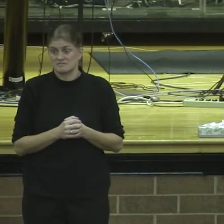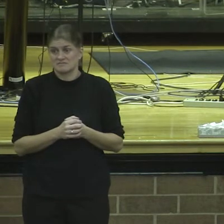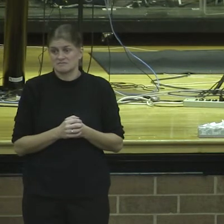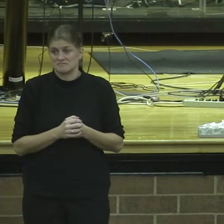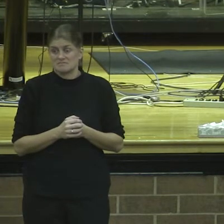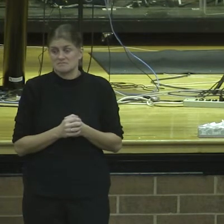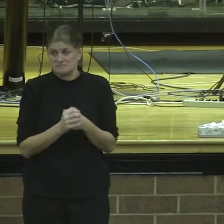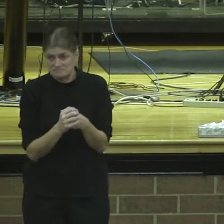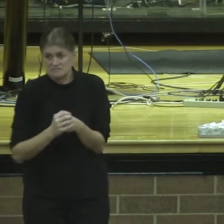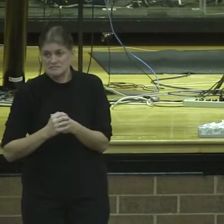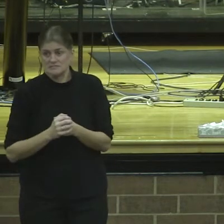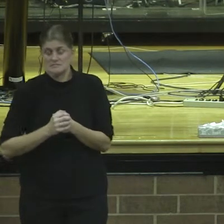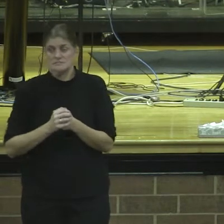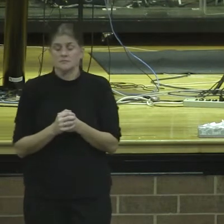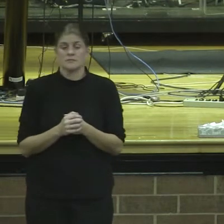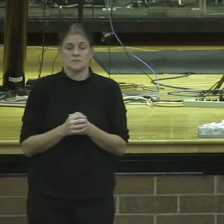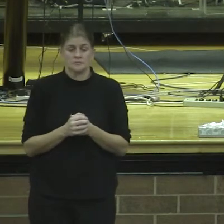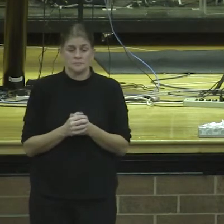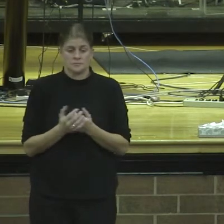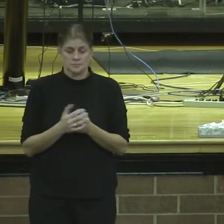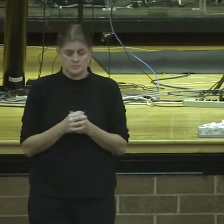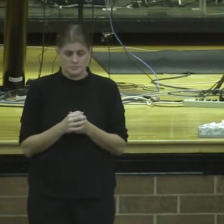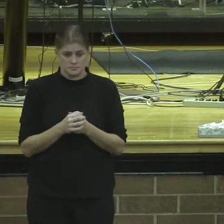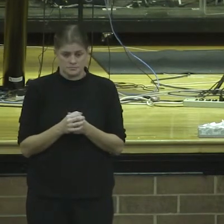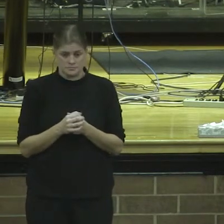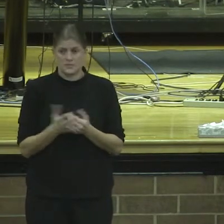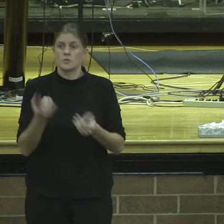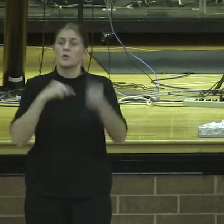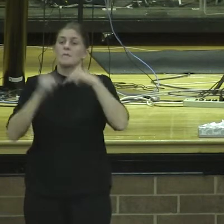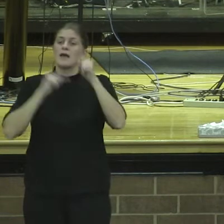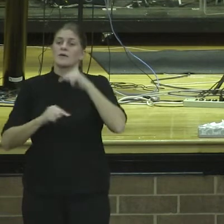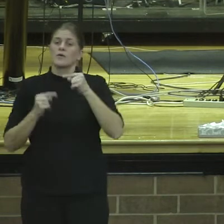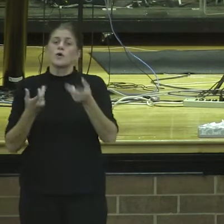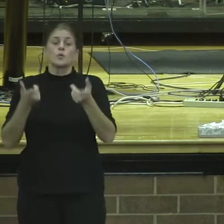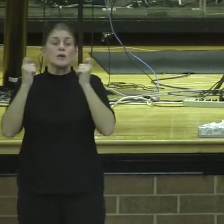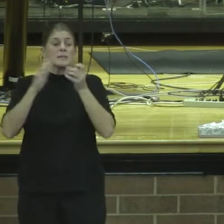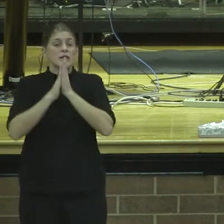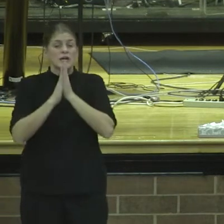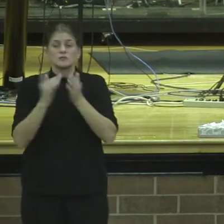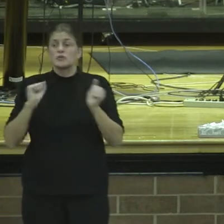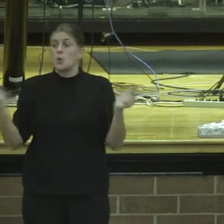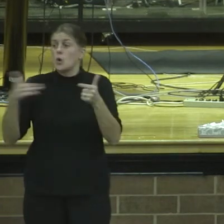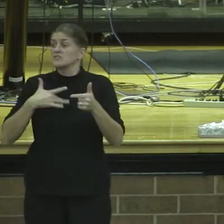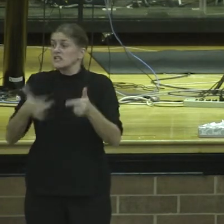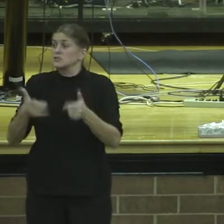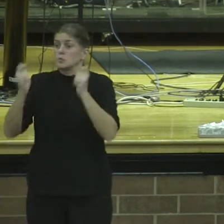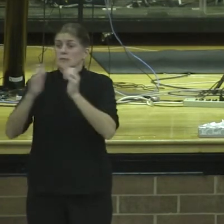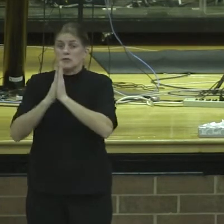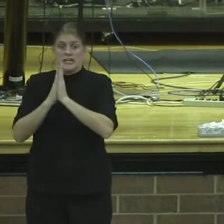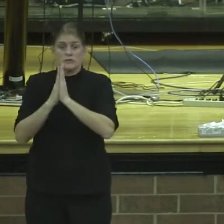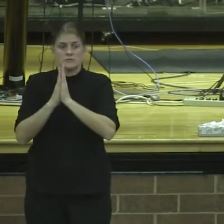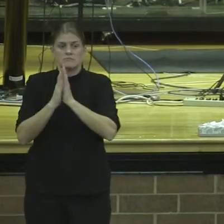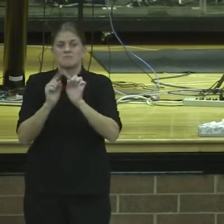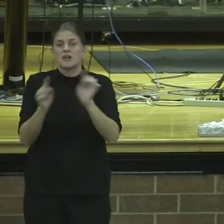he waited. Now, I want to go back to on those quick prayers. See, the problem with those quick prayers is we tend to only pray like that.